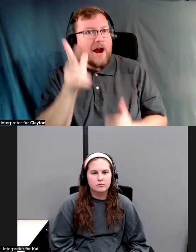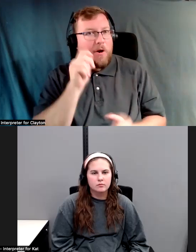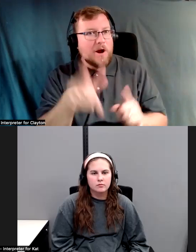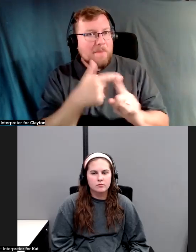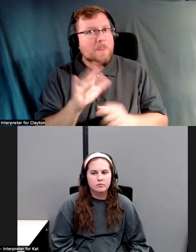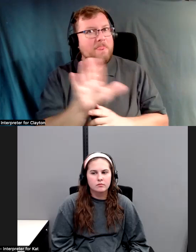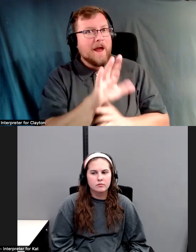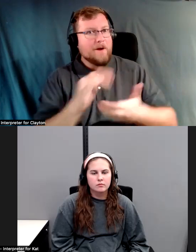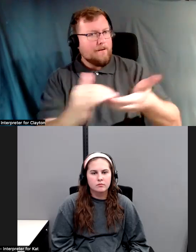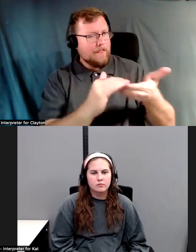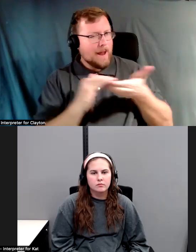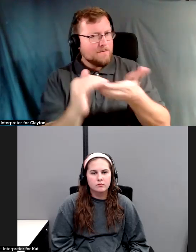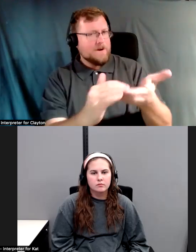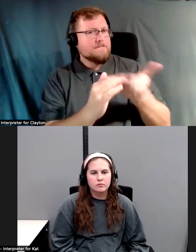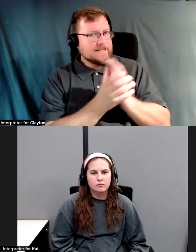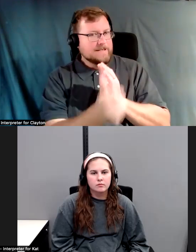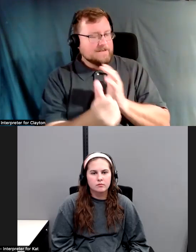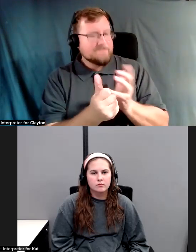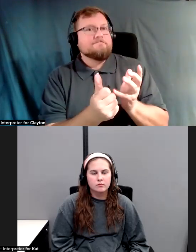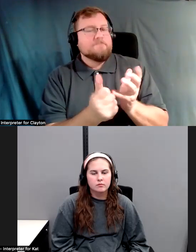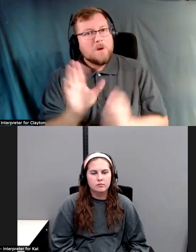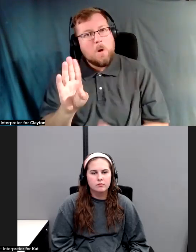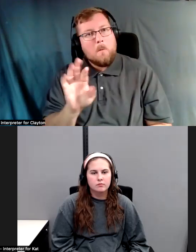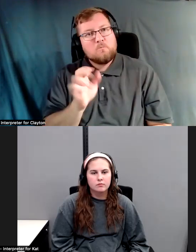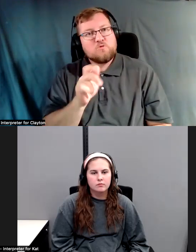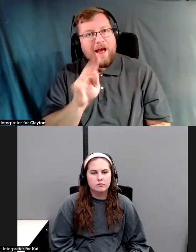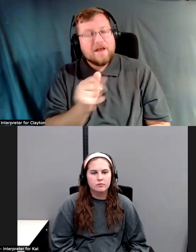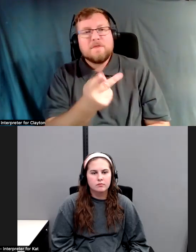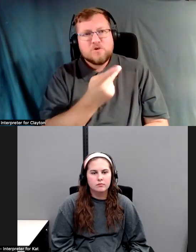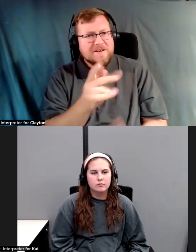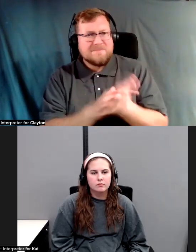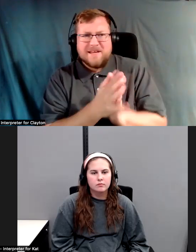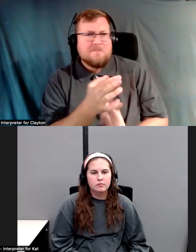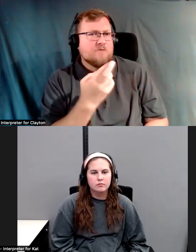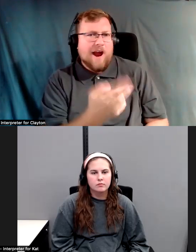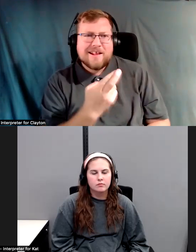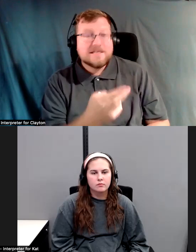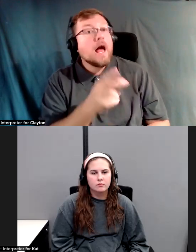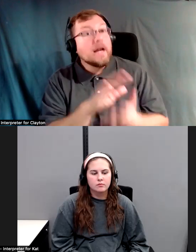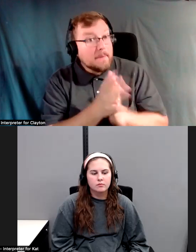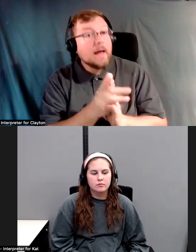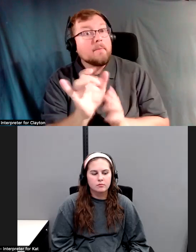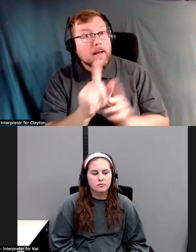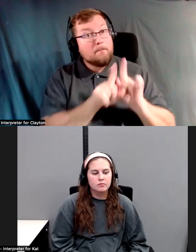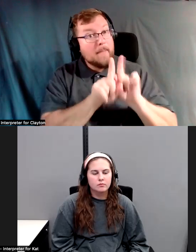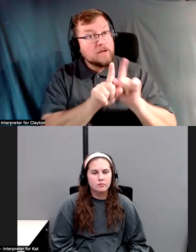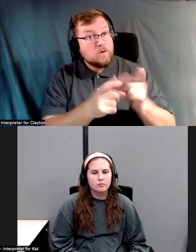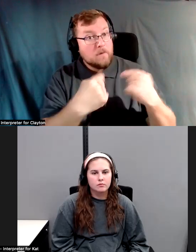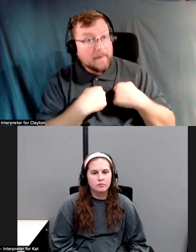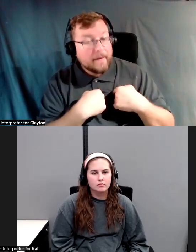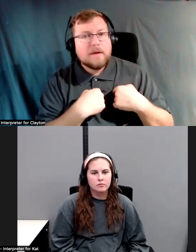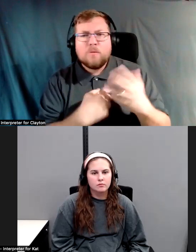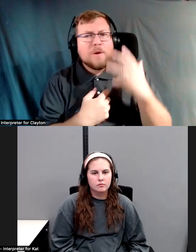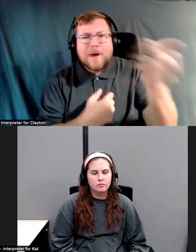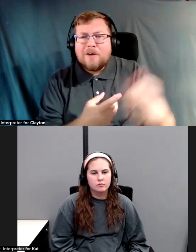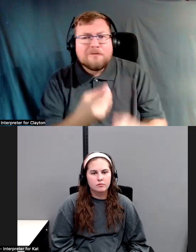them. And so, yeah, Brennan and I became really close friends on set, and like a mentor to me. And we went out for dinner